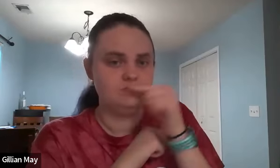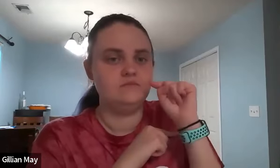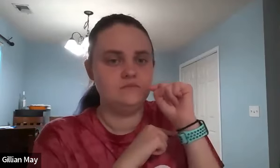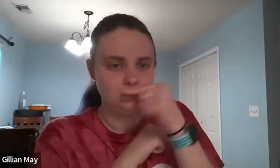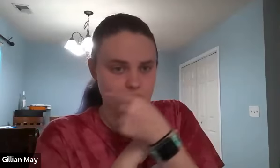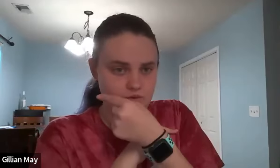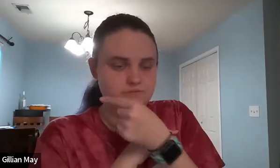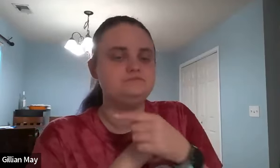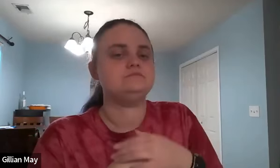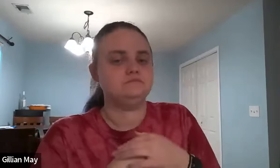Corn.